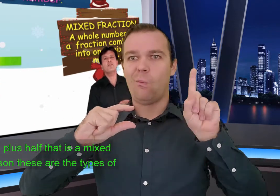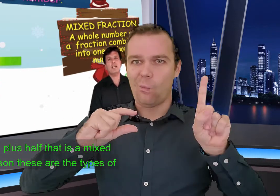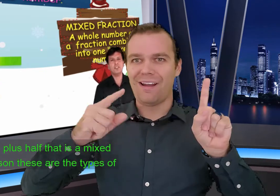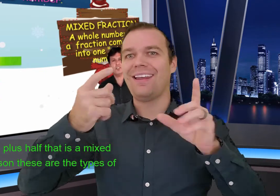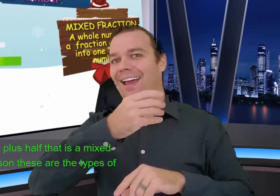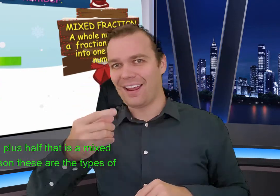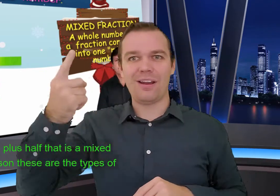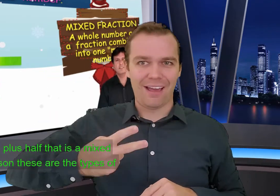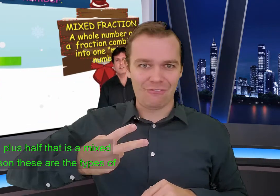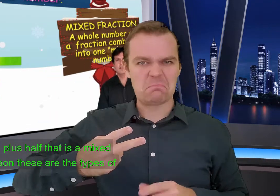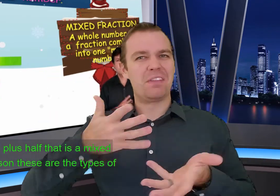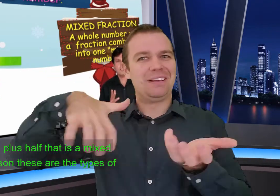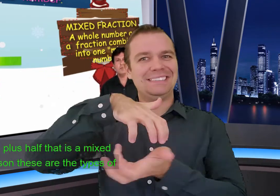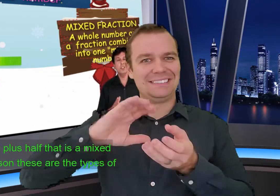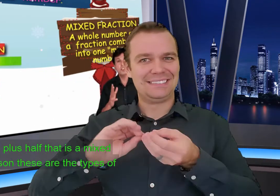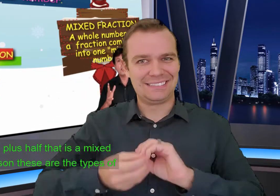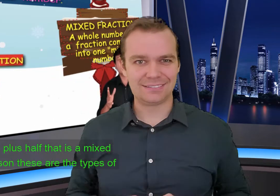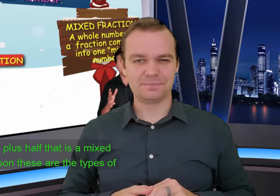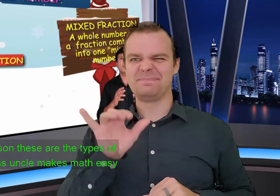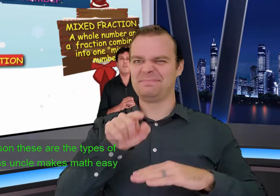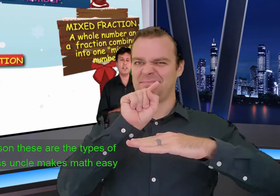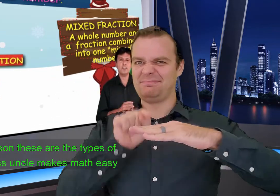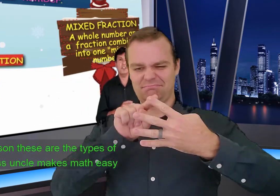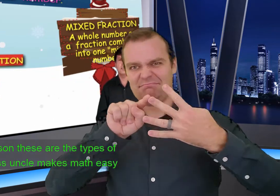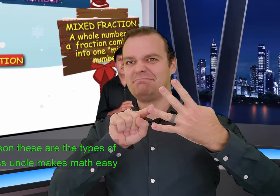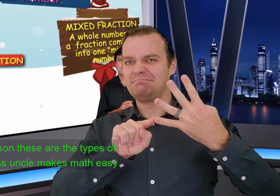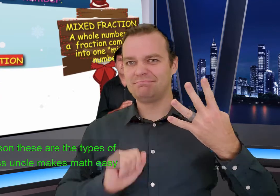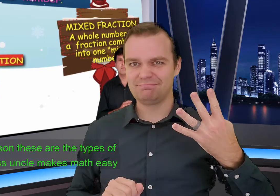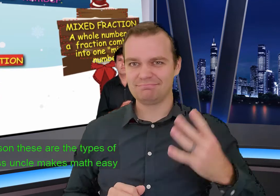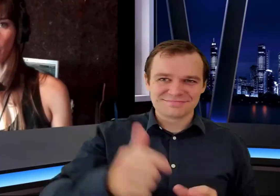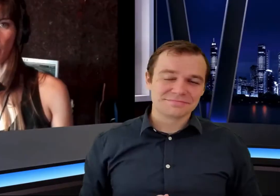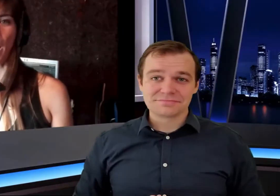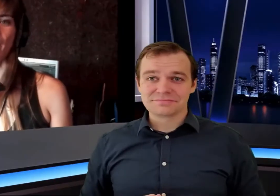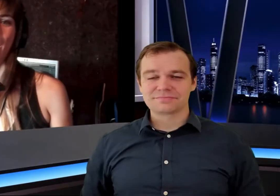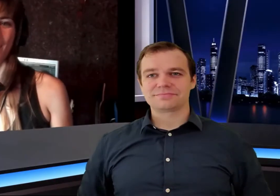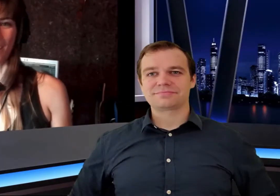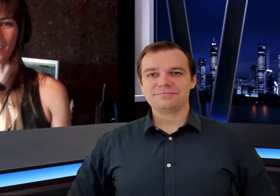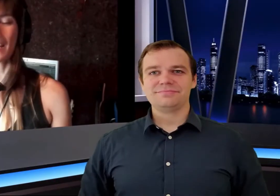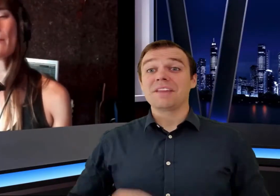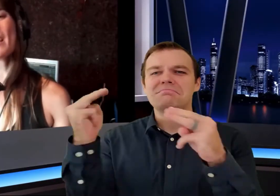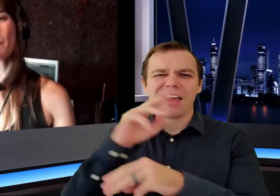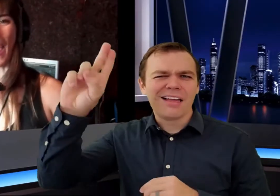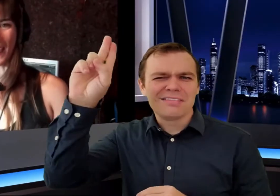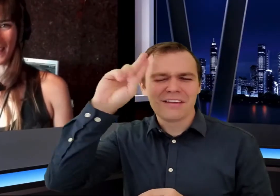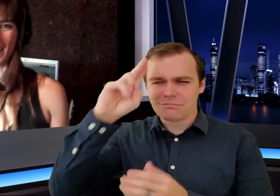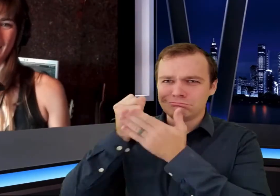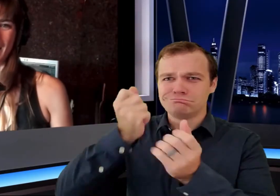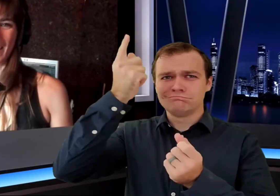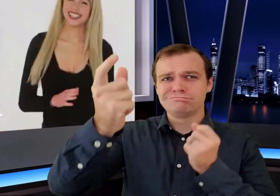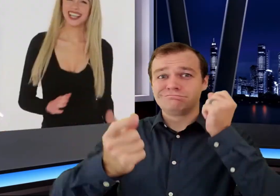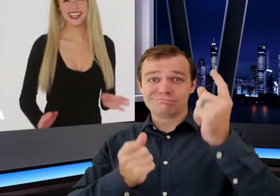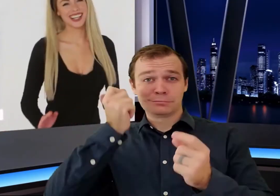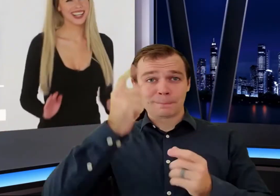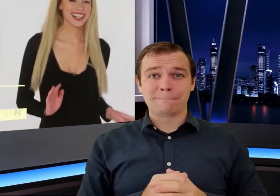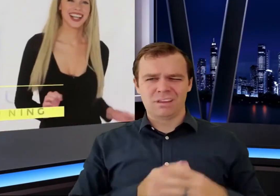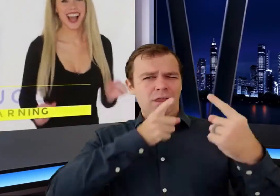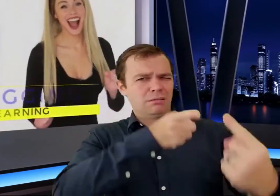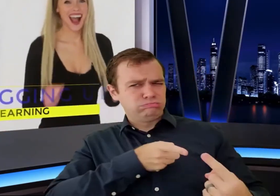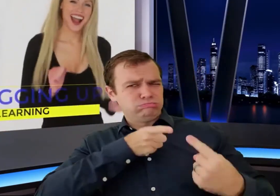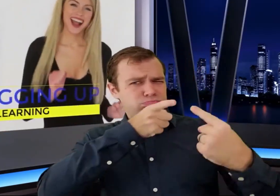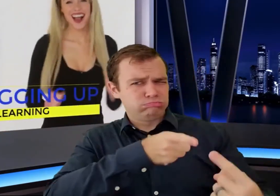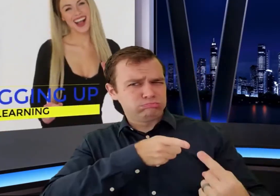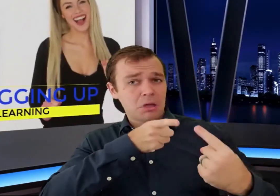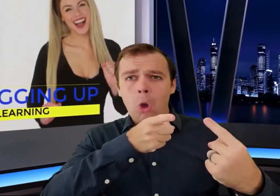mixed fraction. These are the types of fraction. Math Uncle makes math easy. Stop